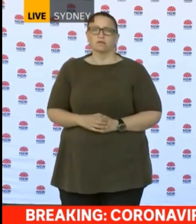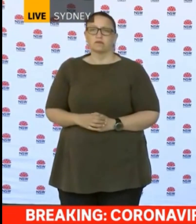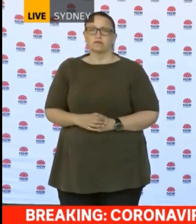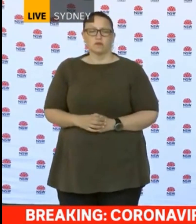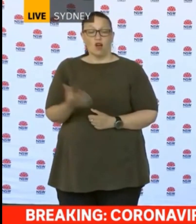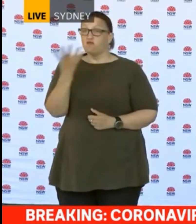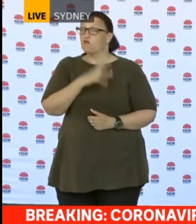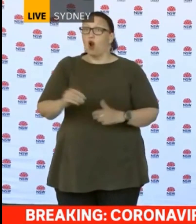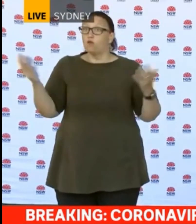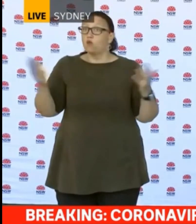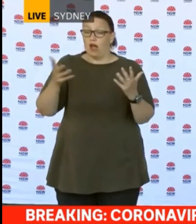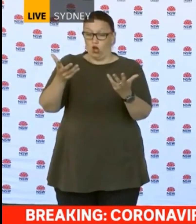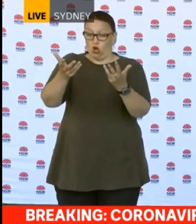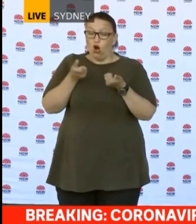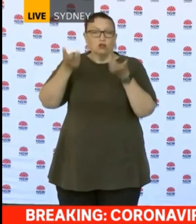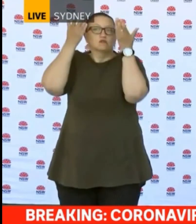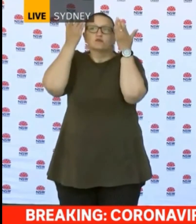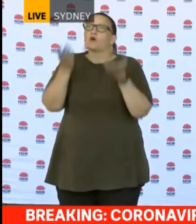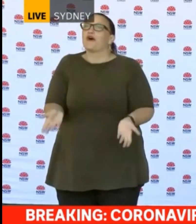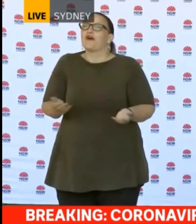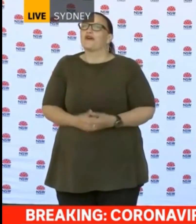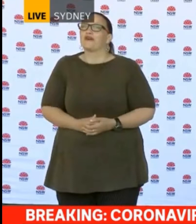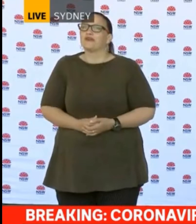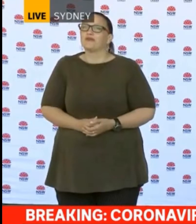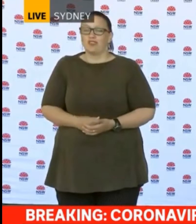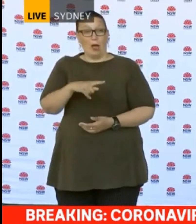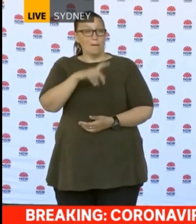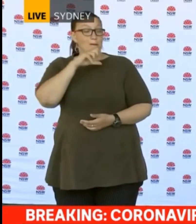into the source are continuing, so we don't know the exact link to